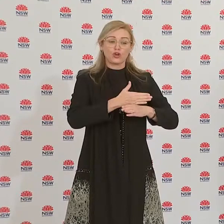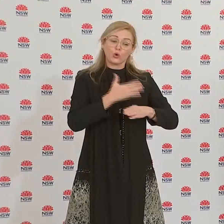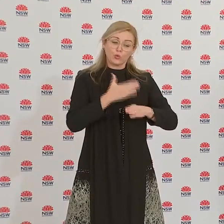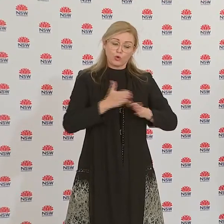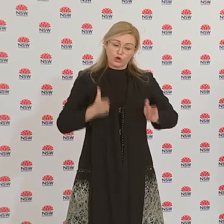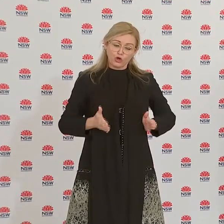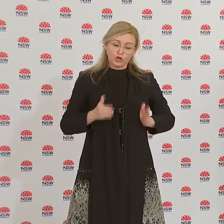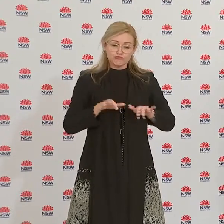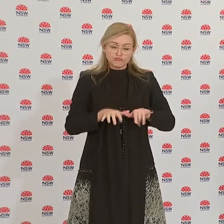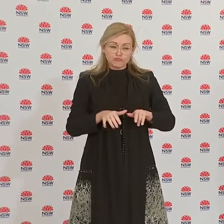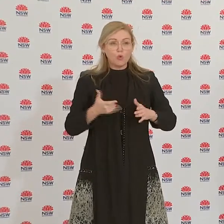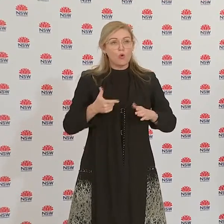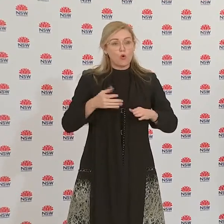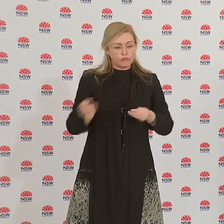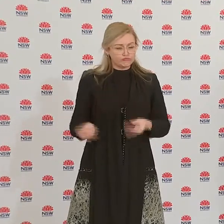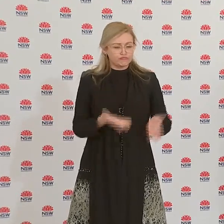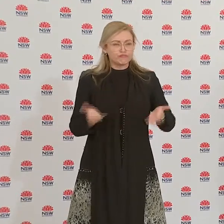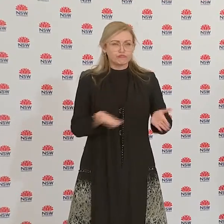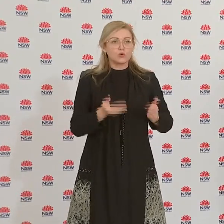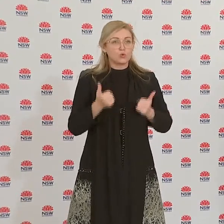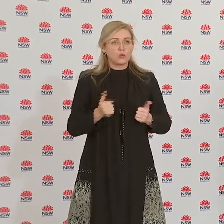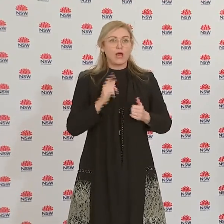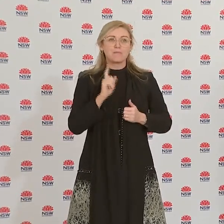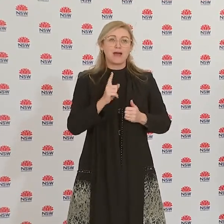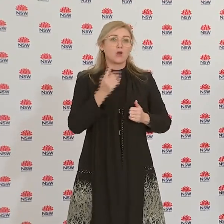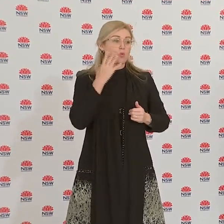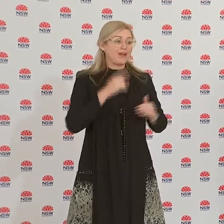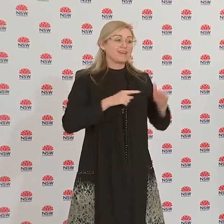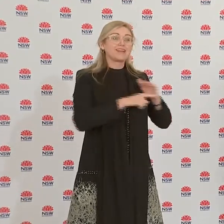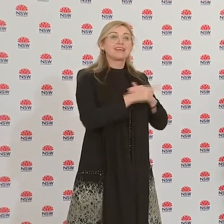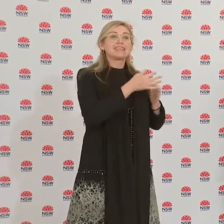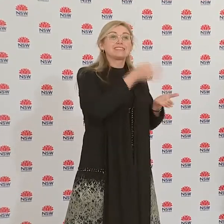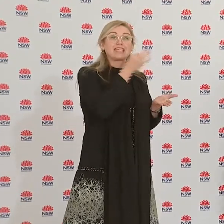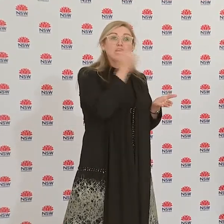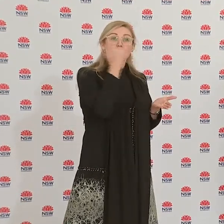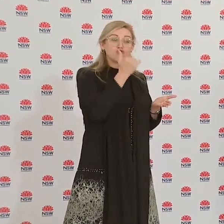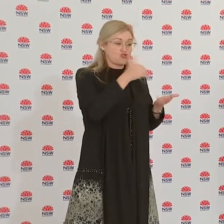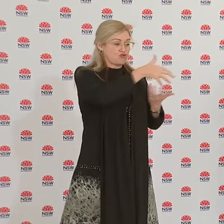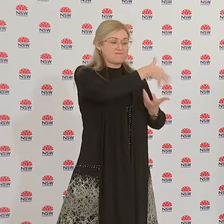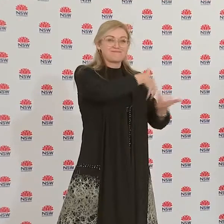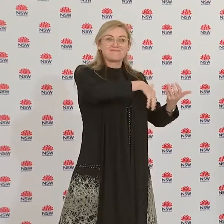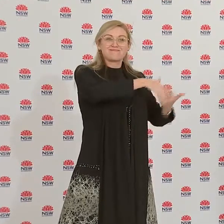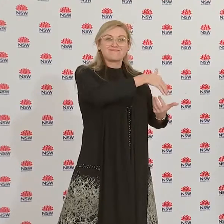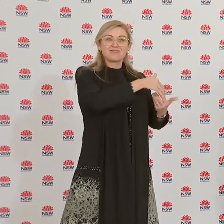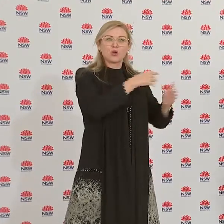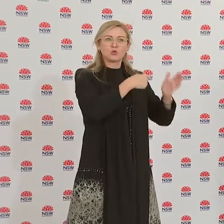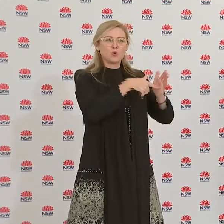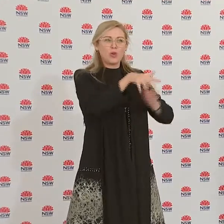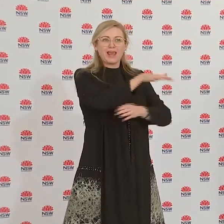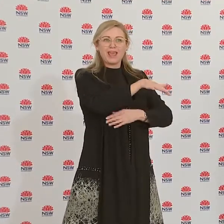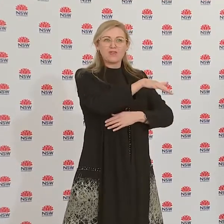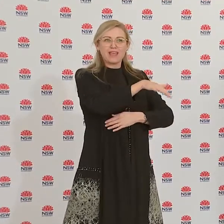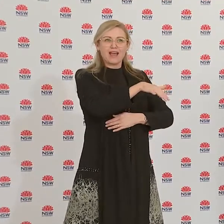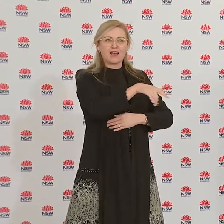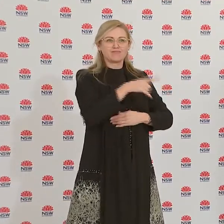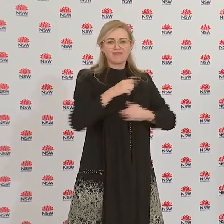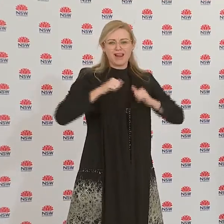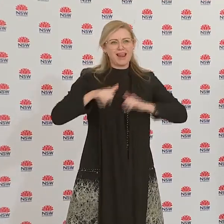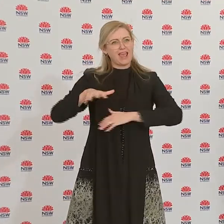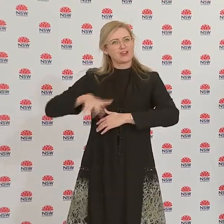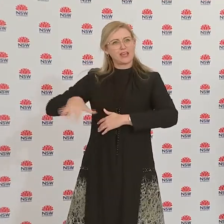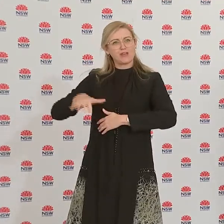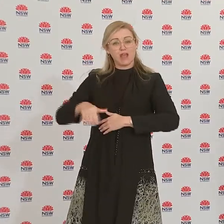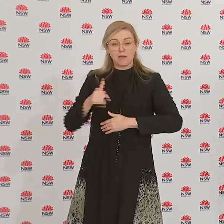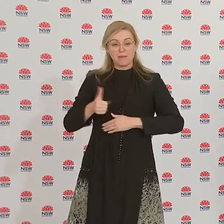settings in workplaces, because it sort of avoids the problem if you might have the best safety plans for the